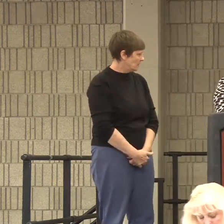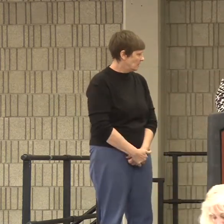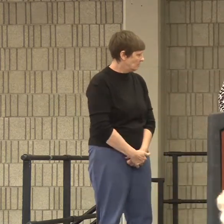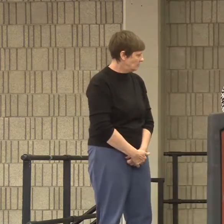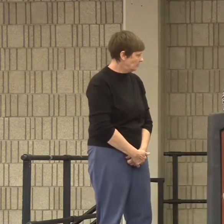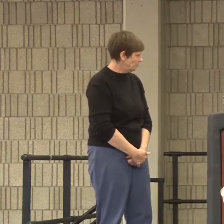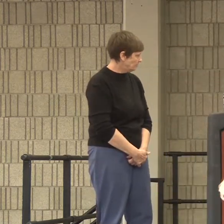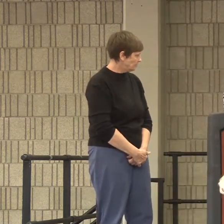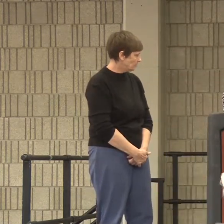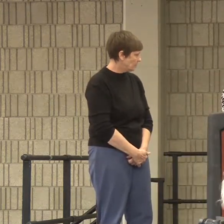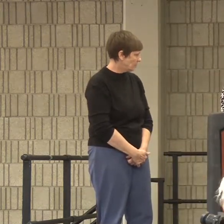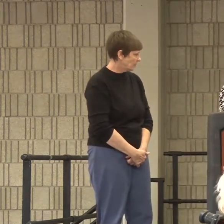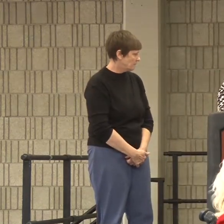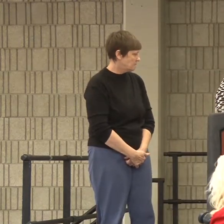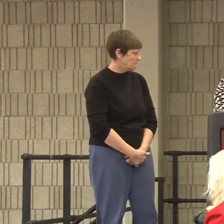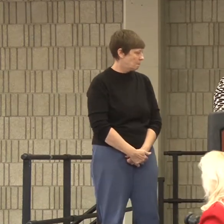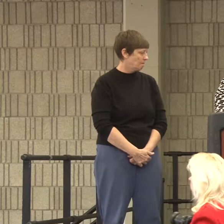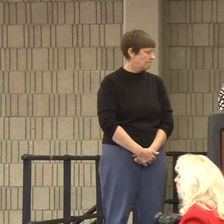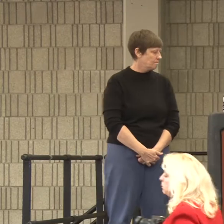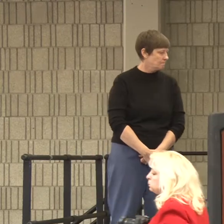third one. Natalie. Okay.